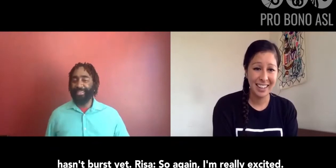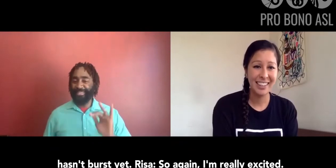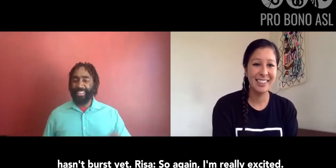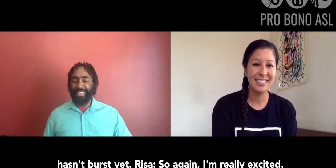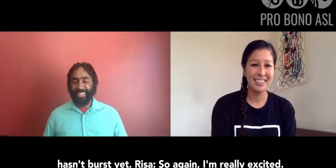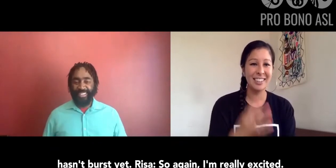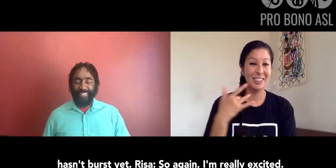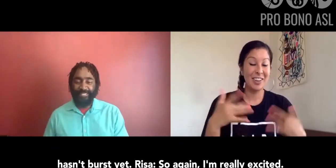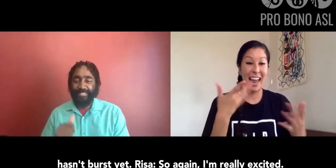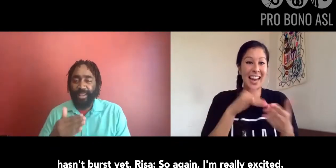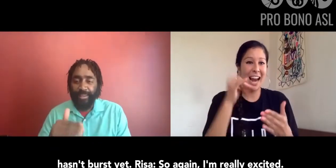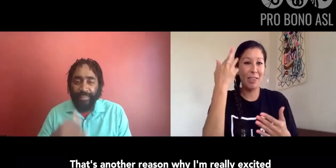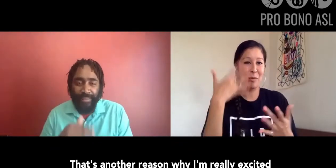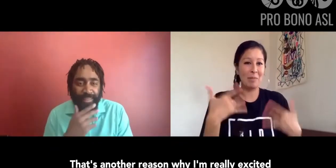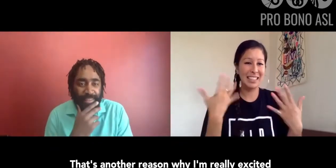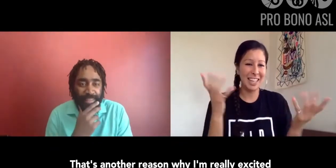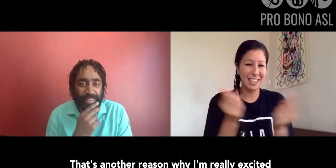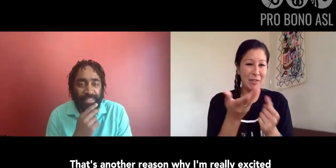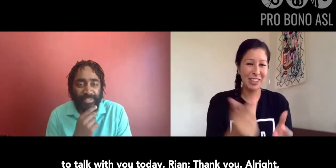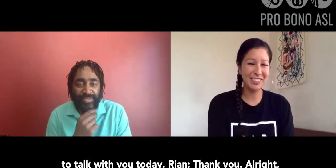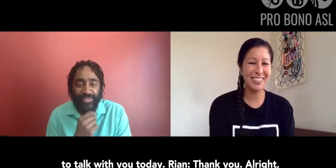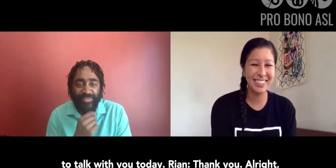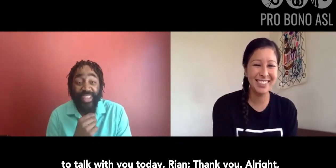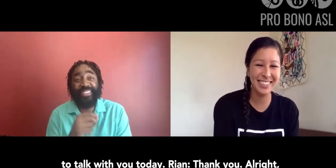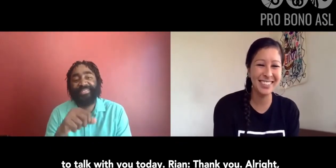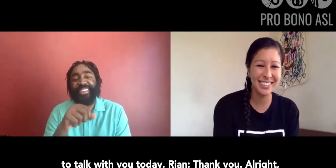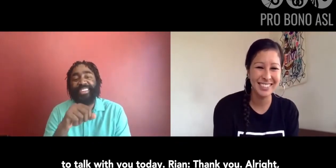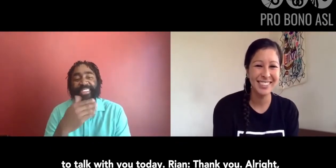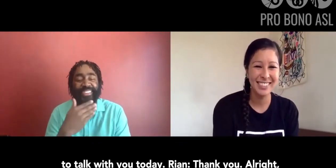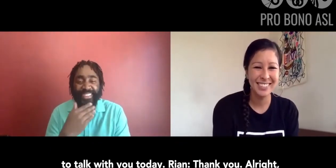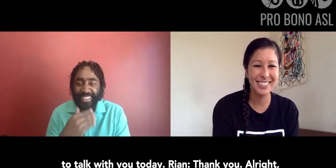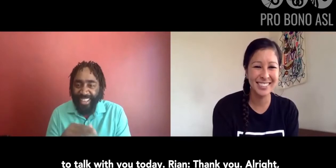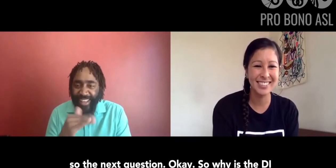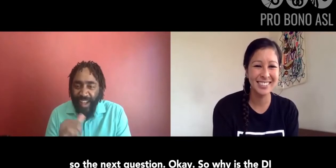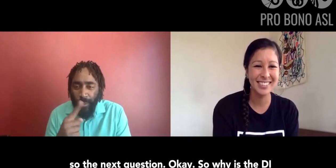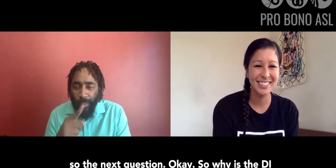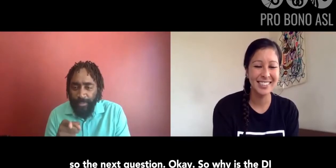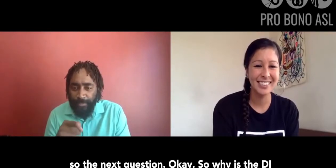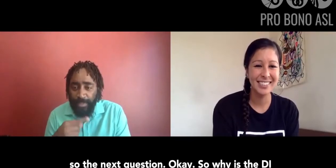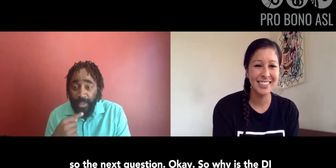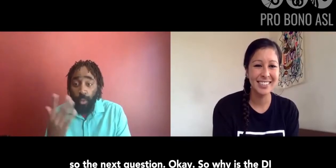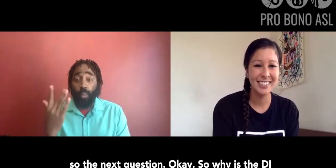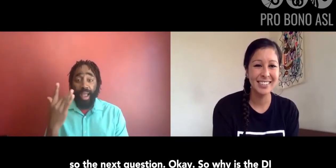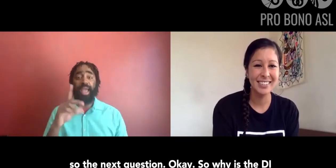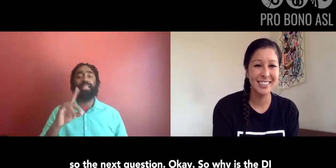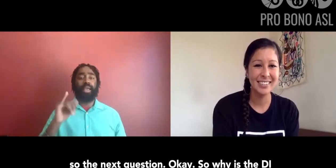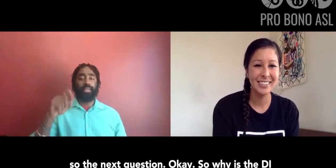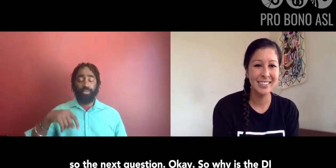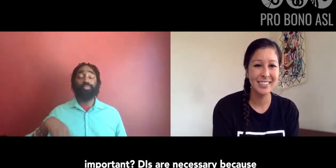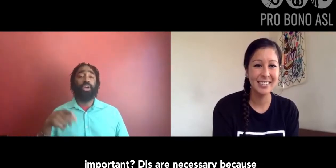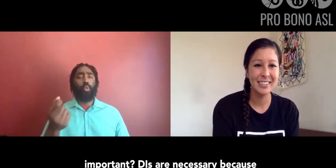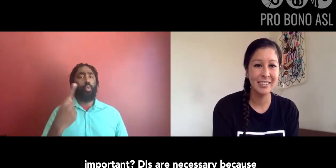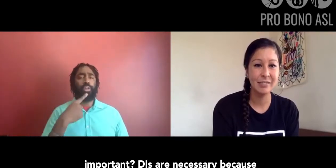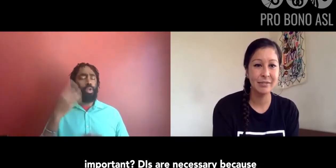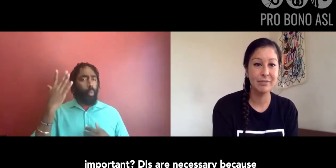yet. So again, I'm really excited. That's another reason why I'm really excited to talk with you today. Thank you. All right, so the next question. Okay, so why is a